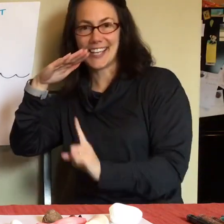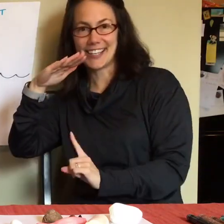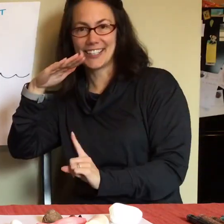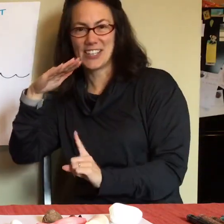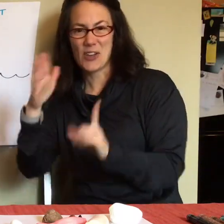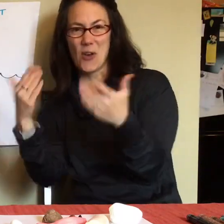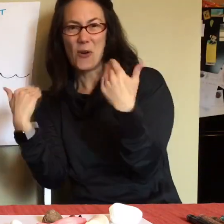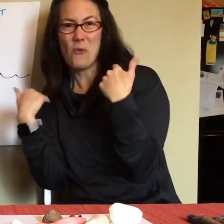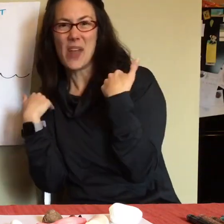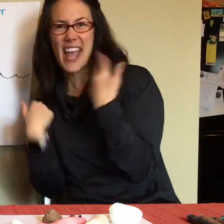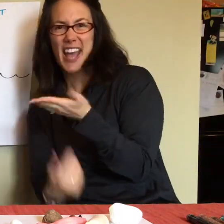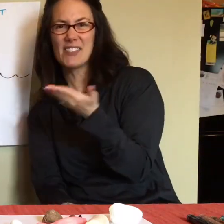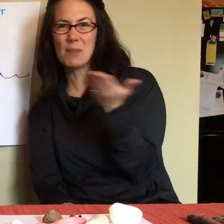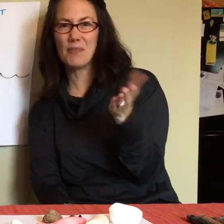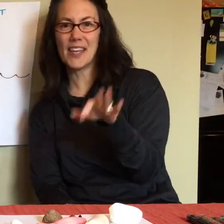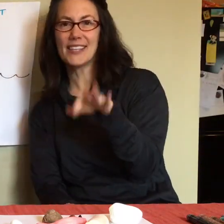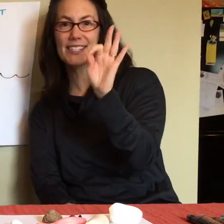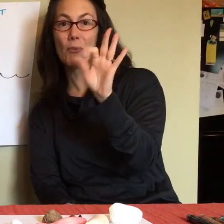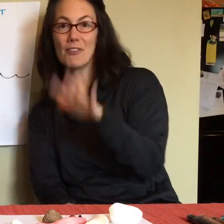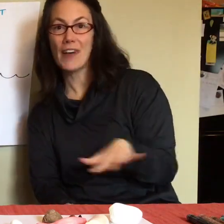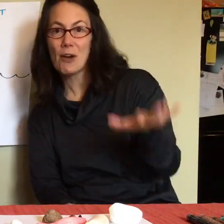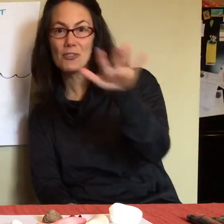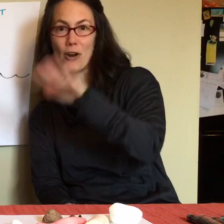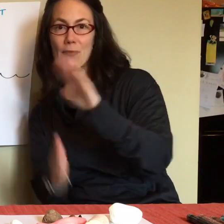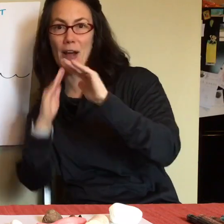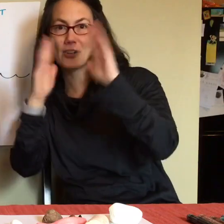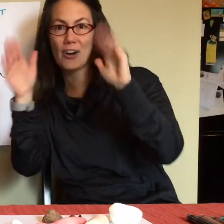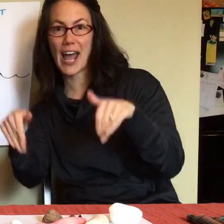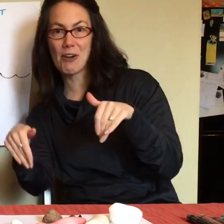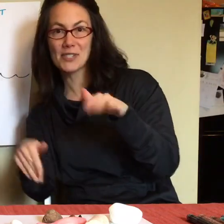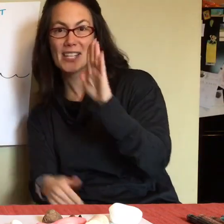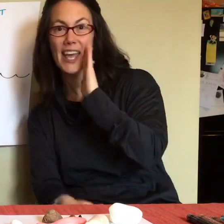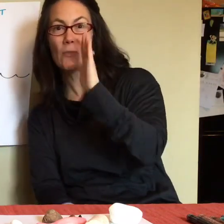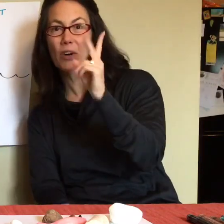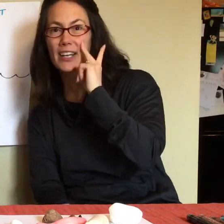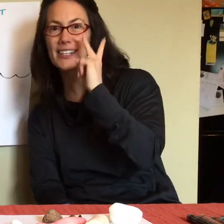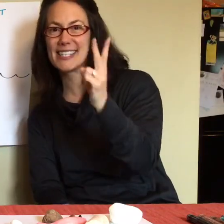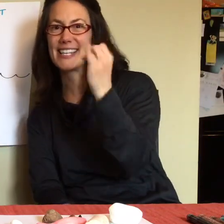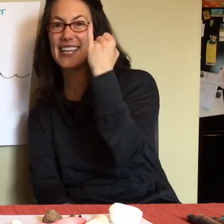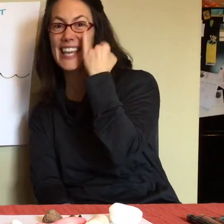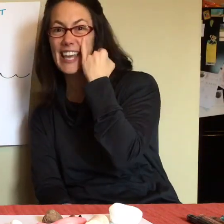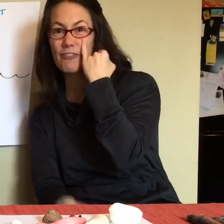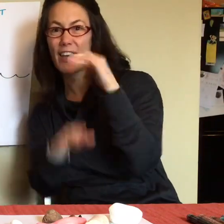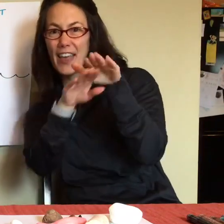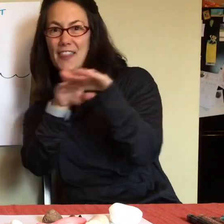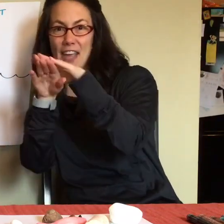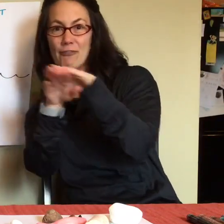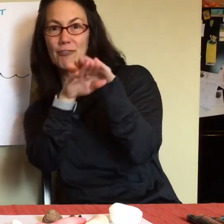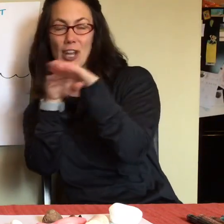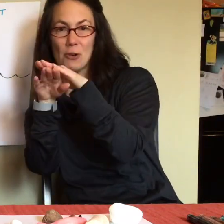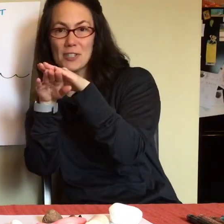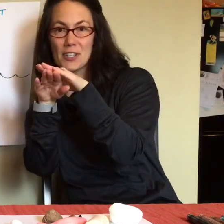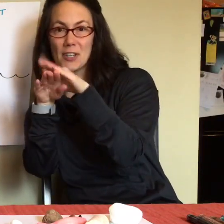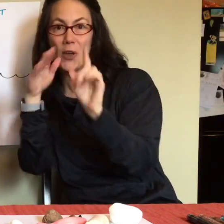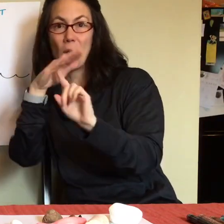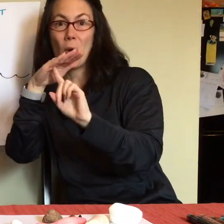Sink. We have some things that we found around our house, and we're going to see if they float